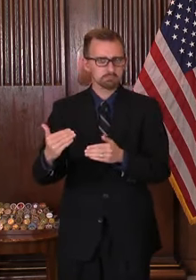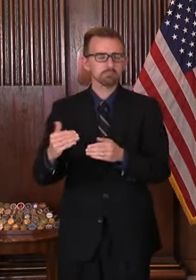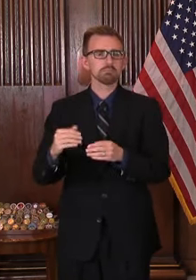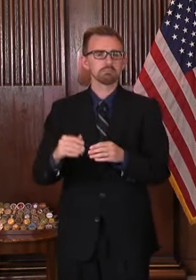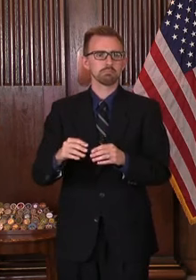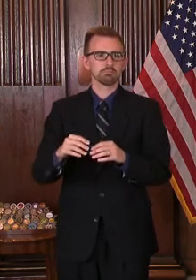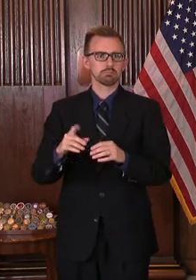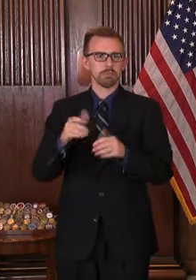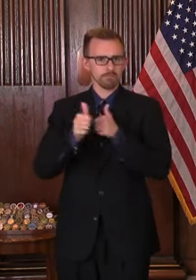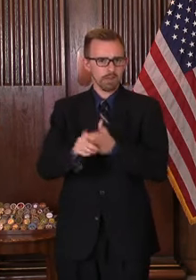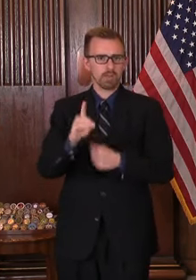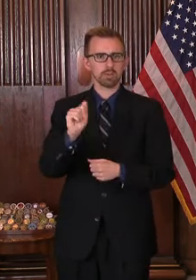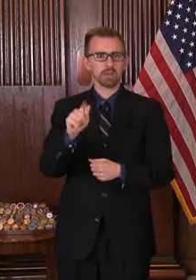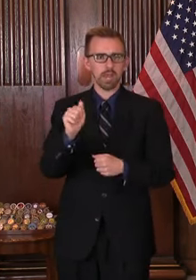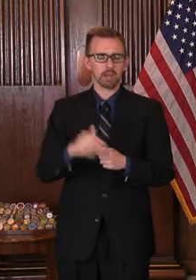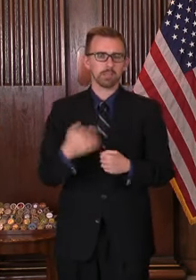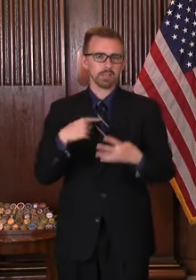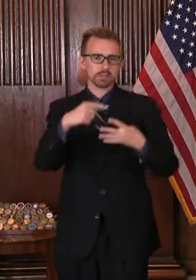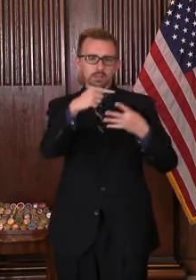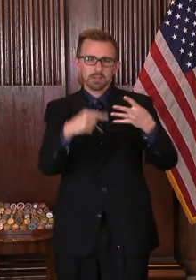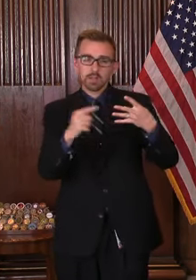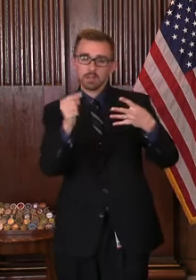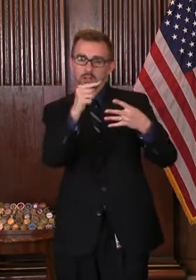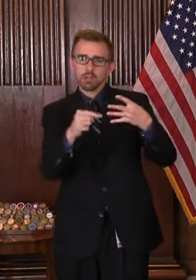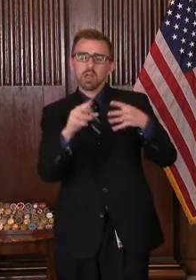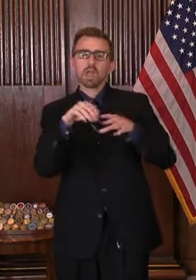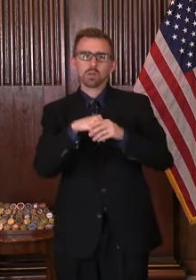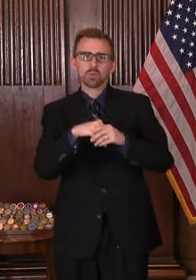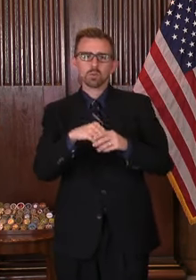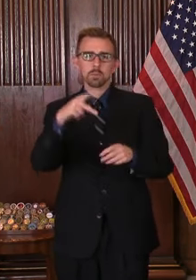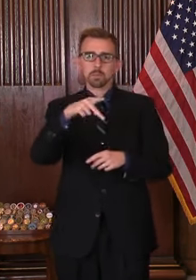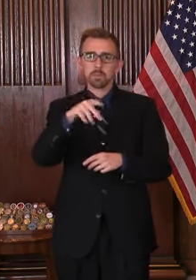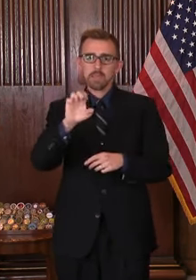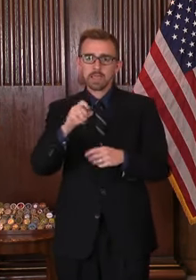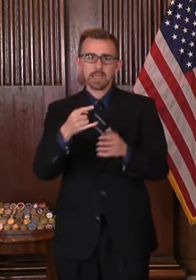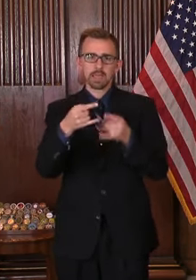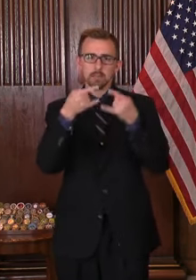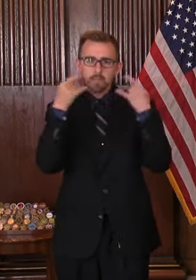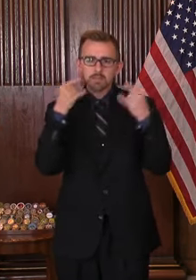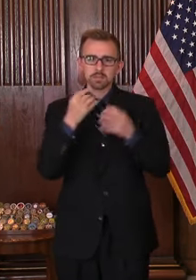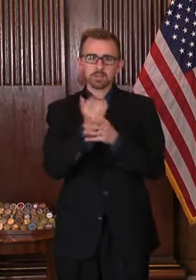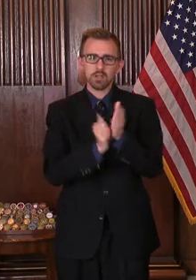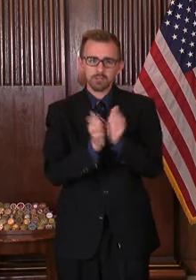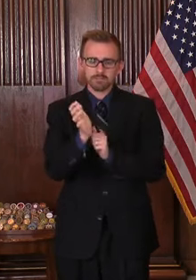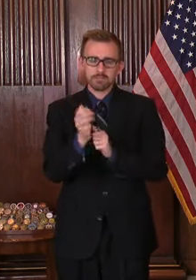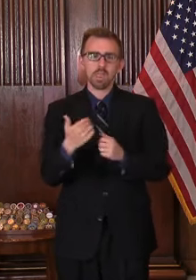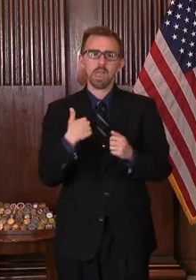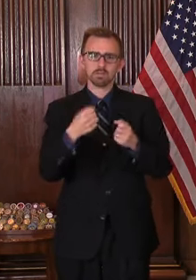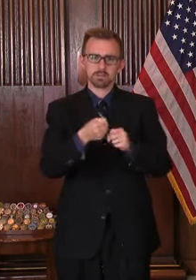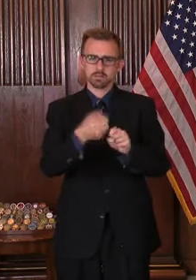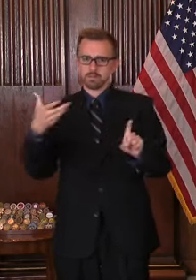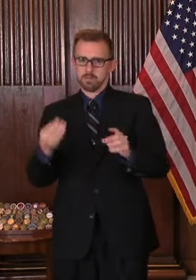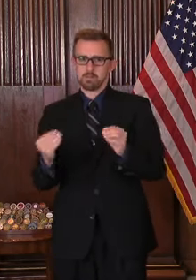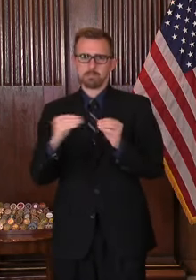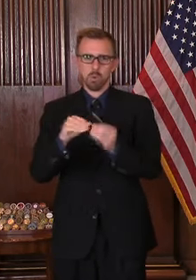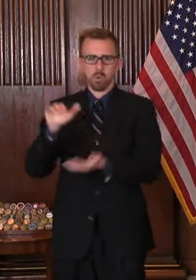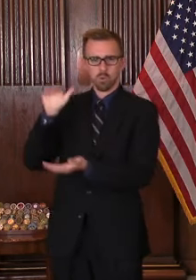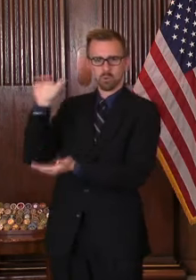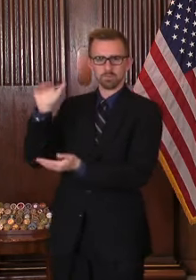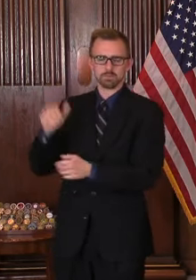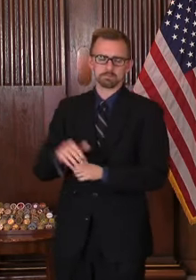will rest on four main pillars, including expanding our reserves of PPE. The PPE shortage has been a top concern